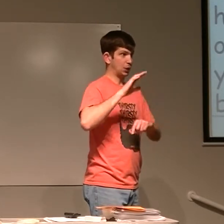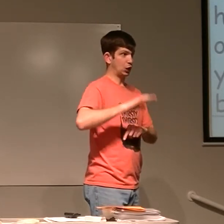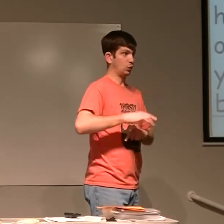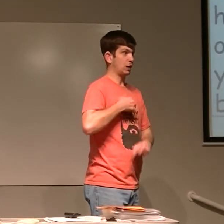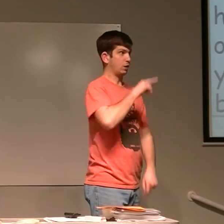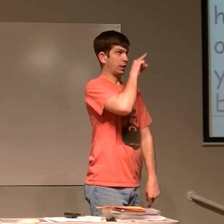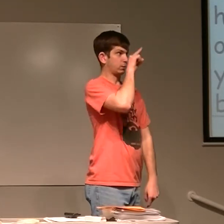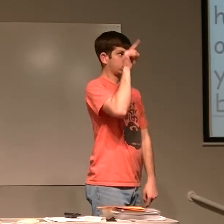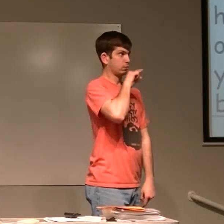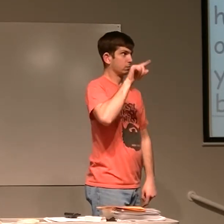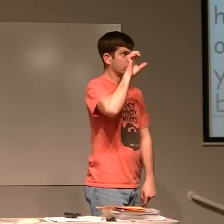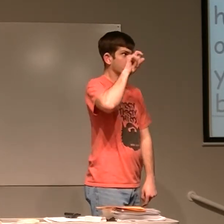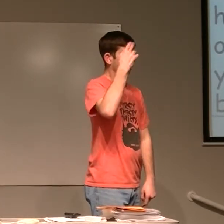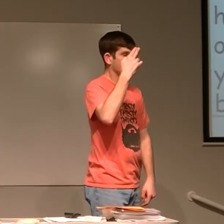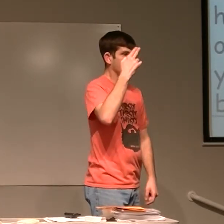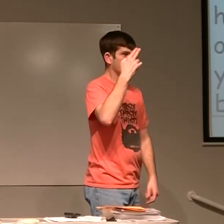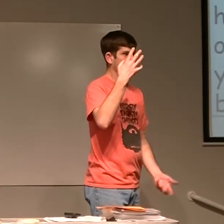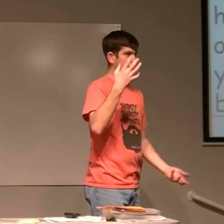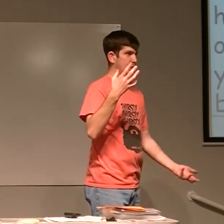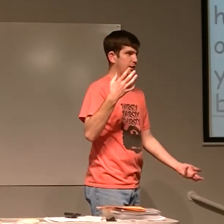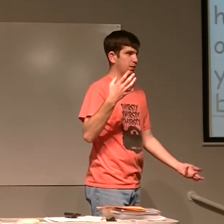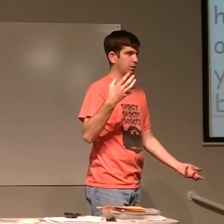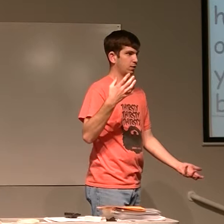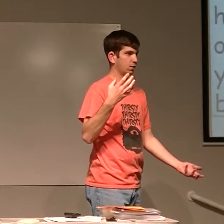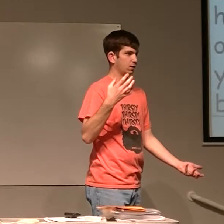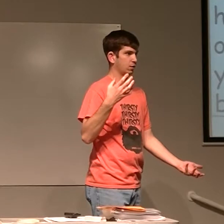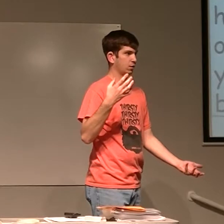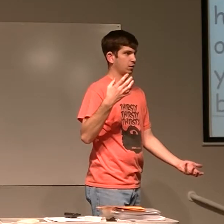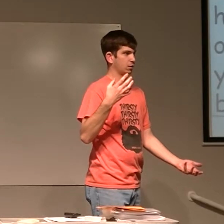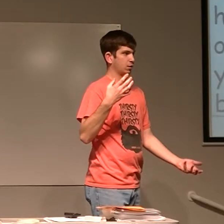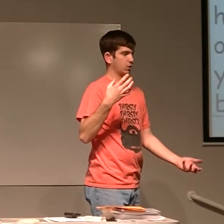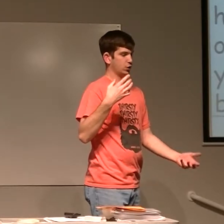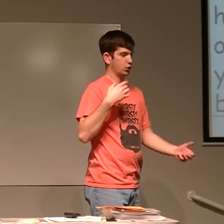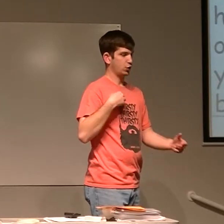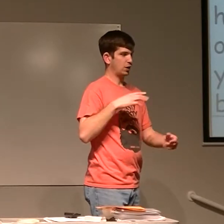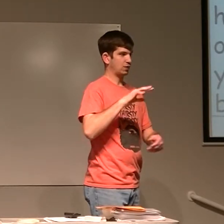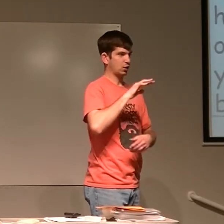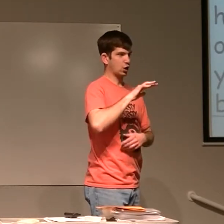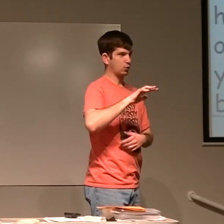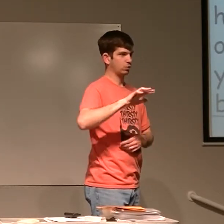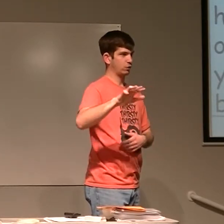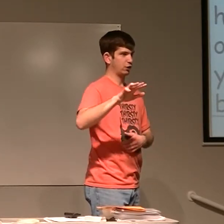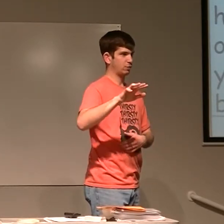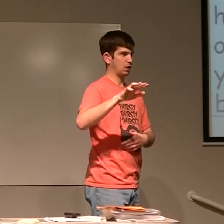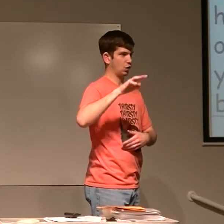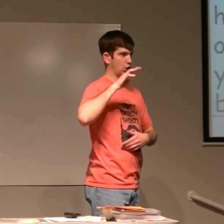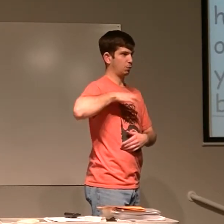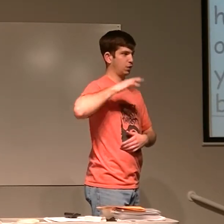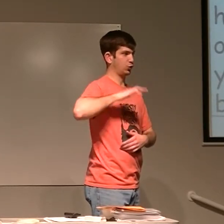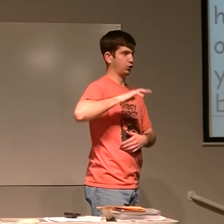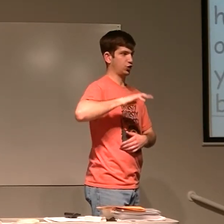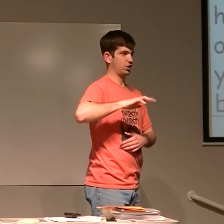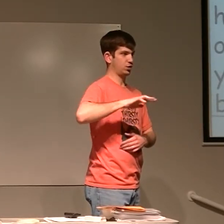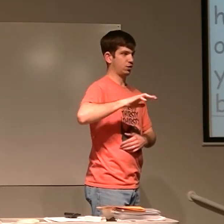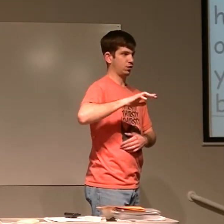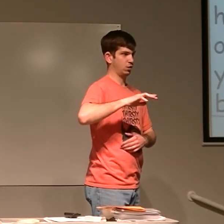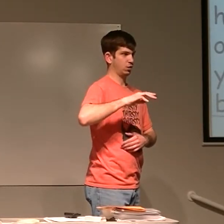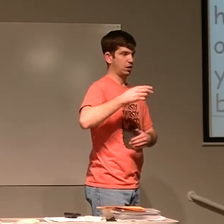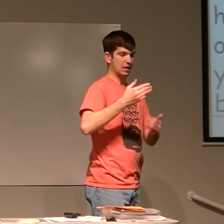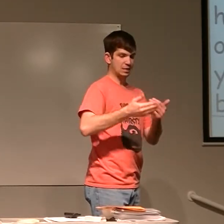low, not like that. So you would have to go finger spell low below your chin, and it's